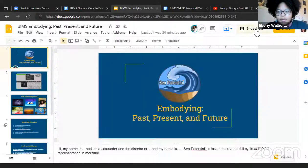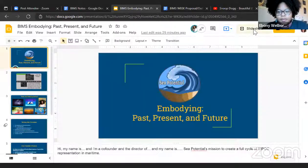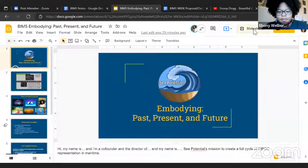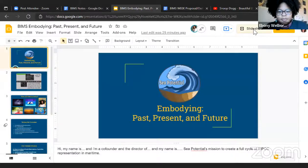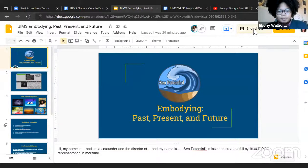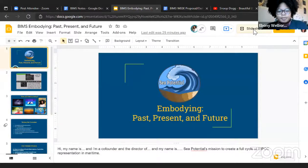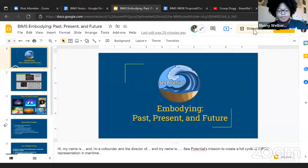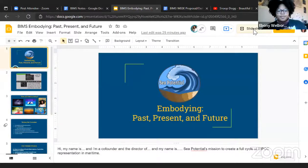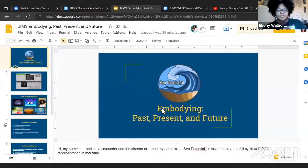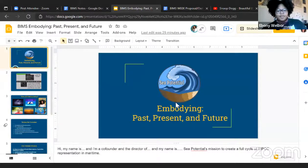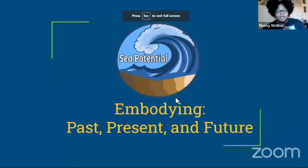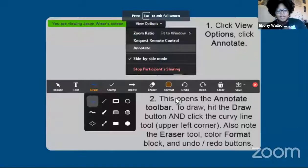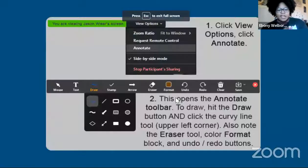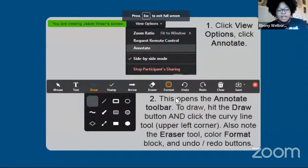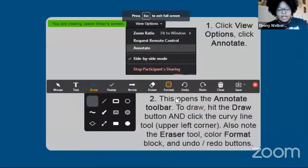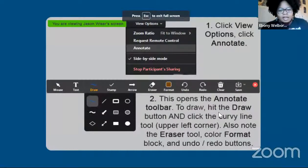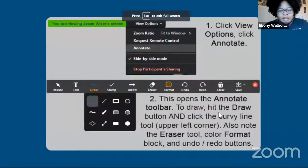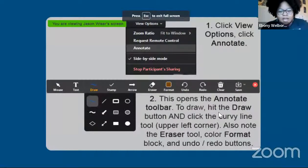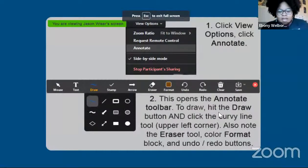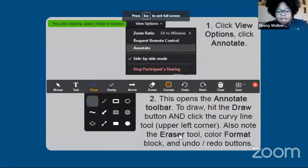oops, sorry.